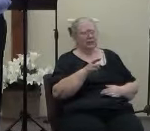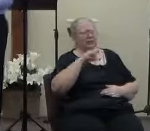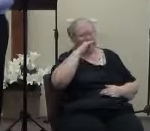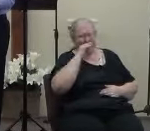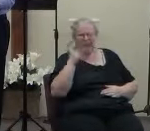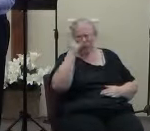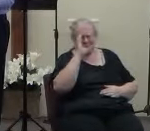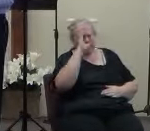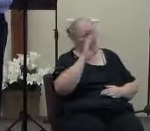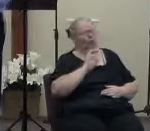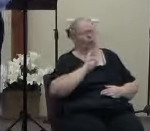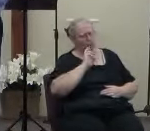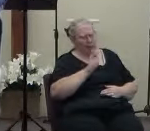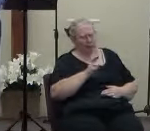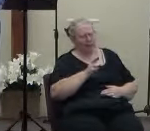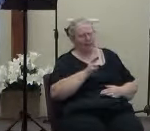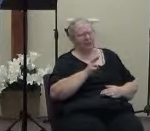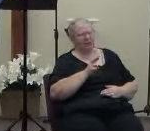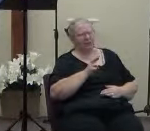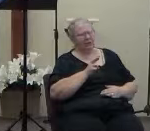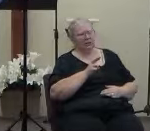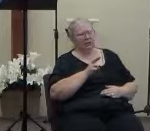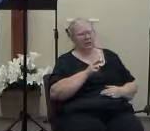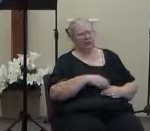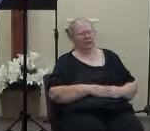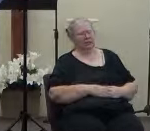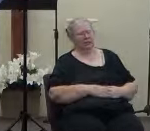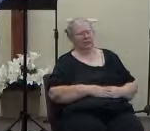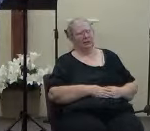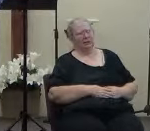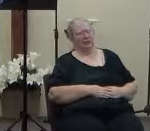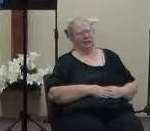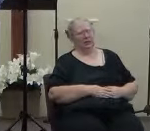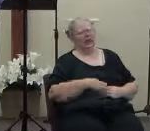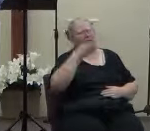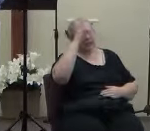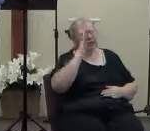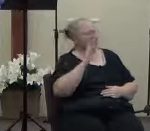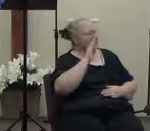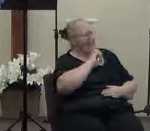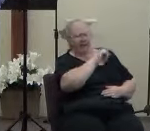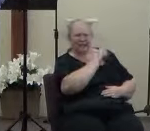Is not this the kind of fasting I've chosen? He's asking them.